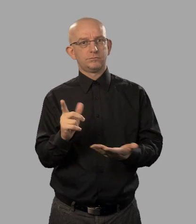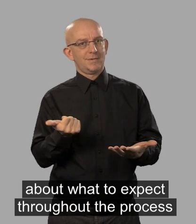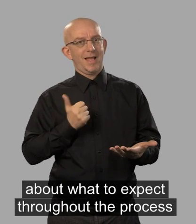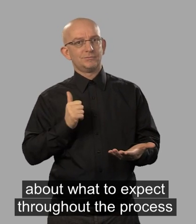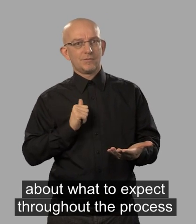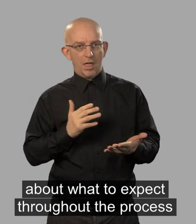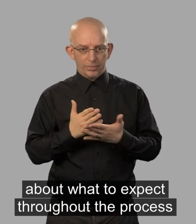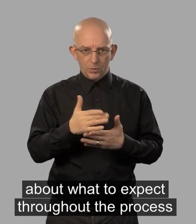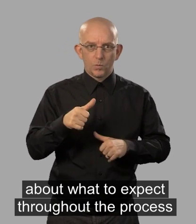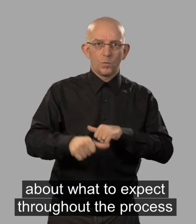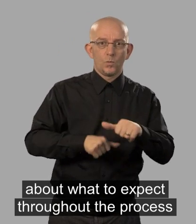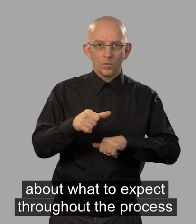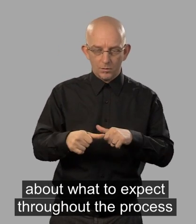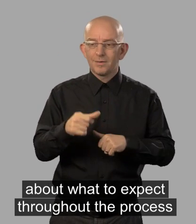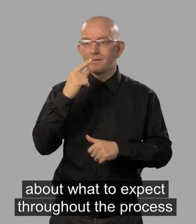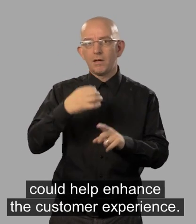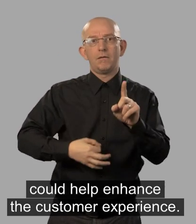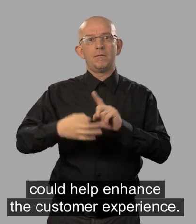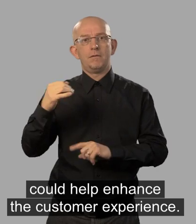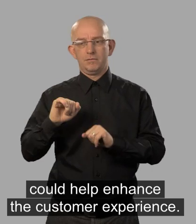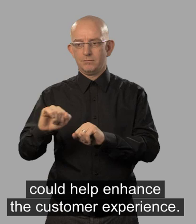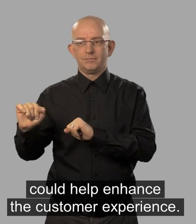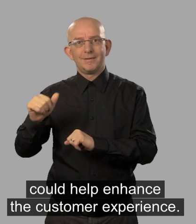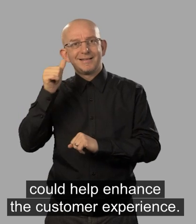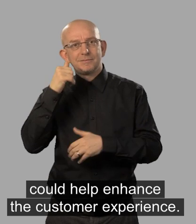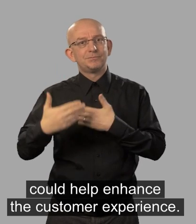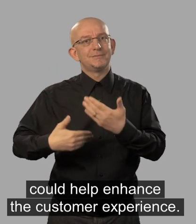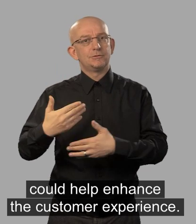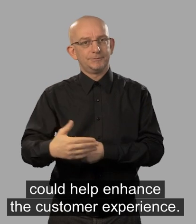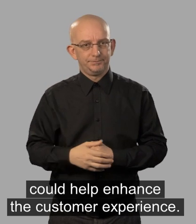throughout the process could help enhance the customer experience.